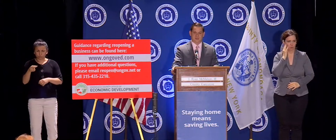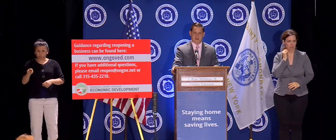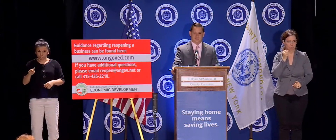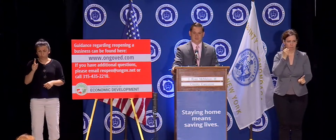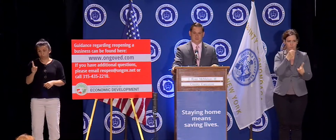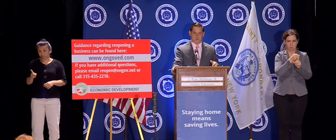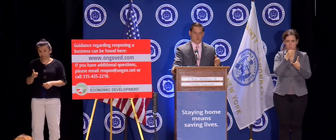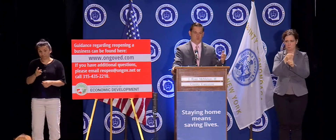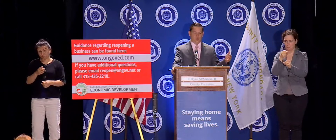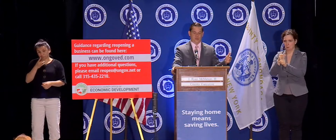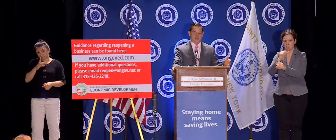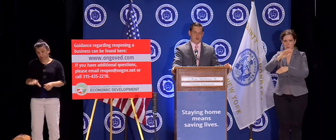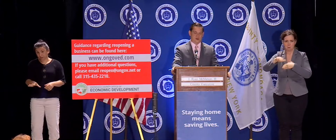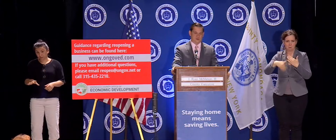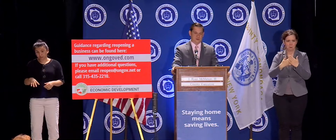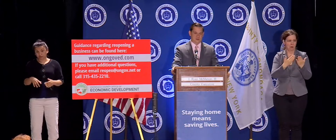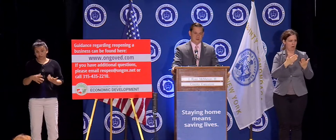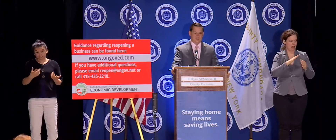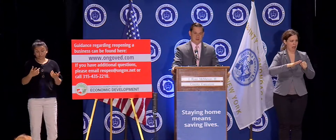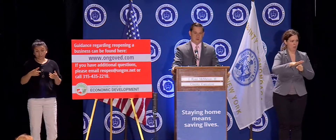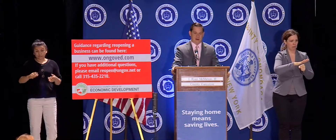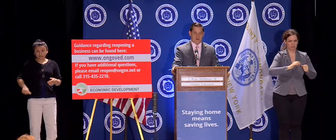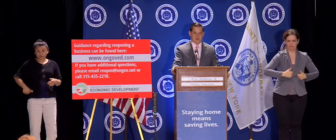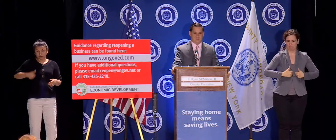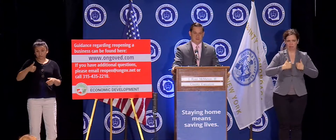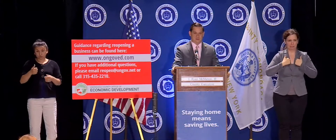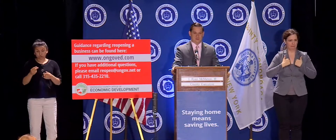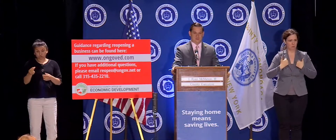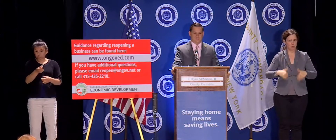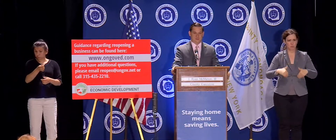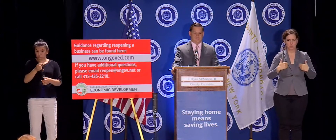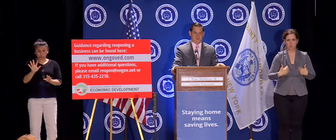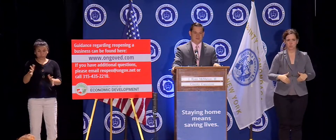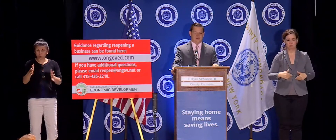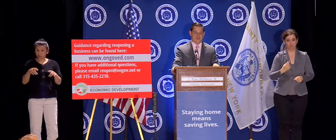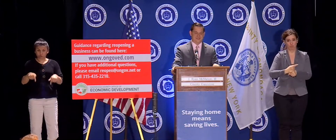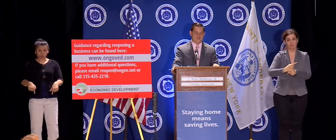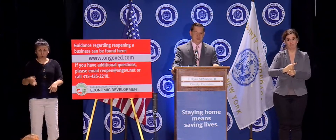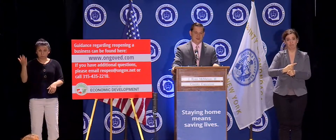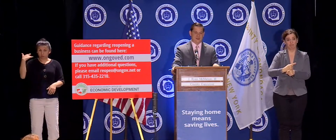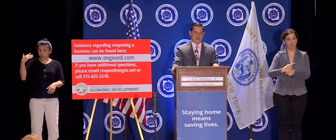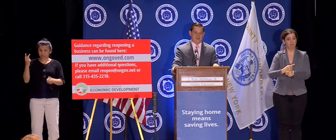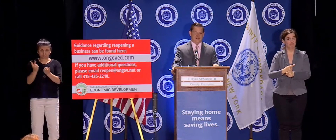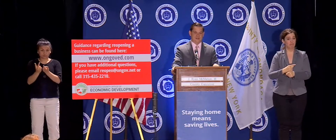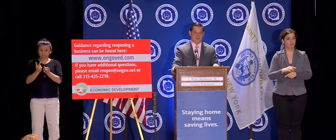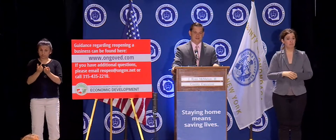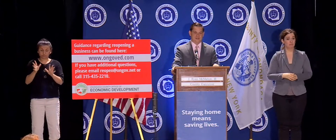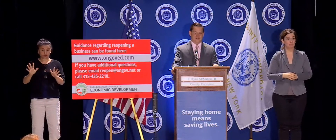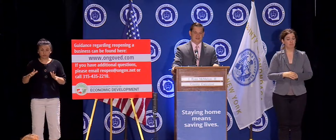a challenge on restart, and why the